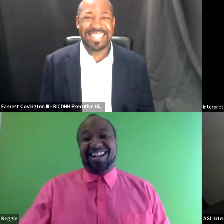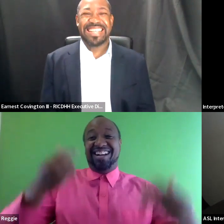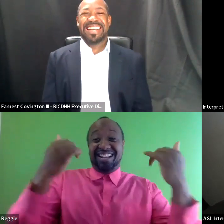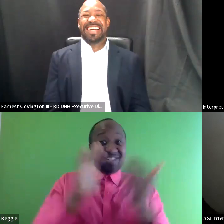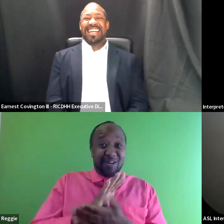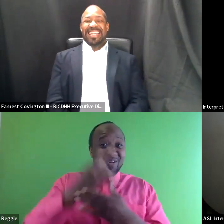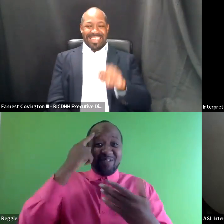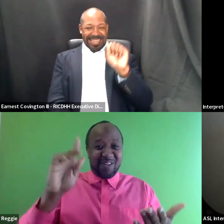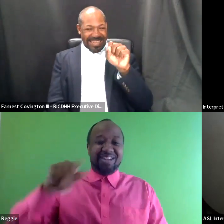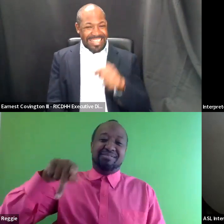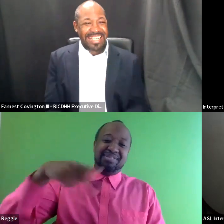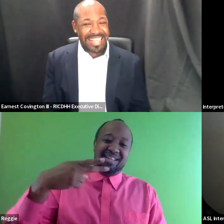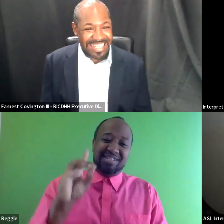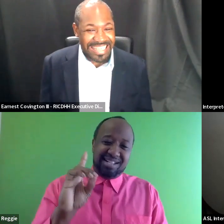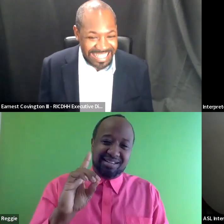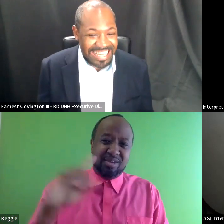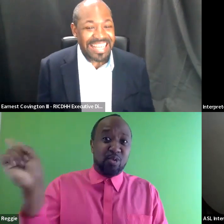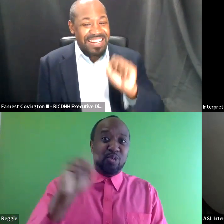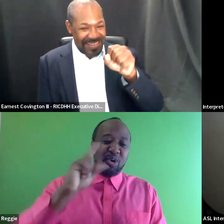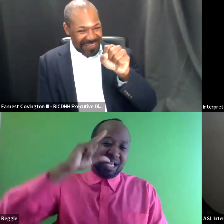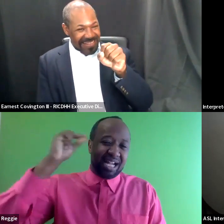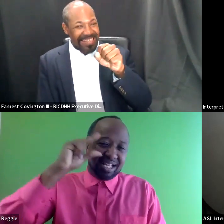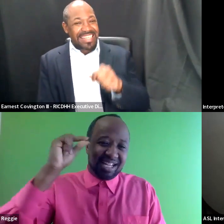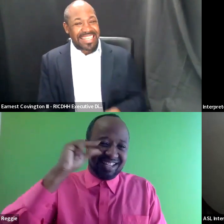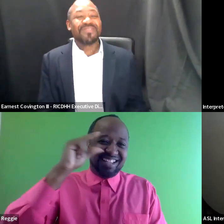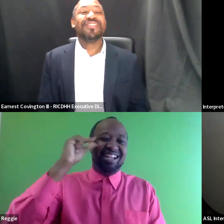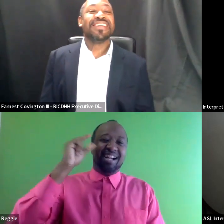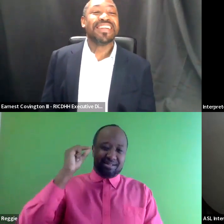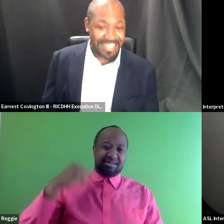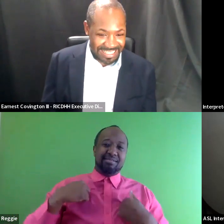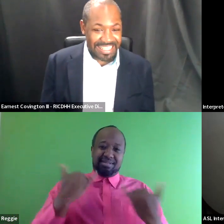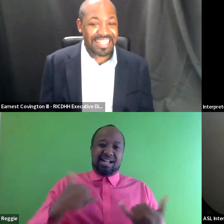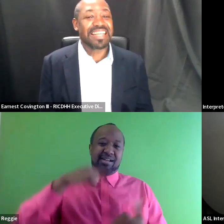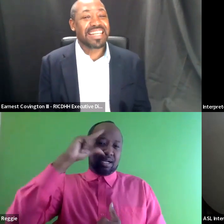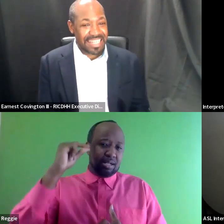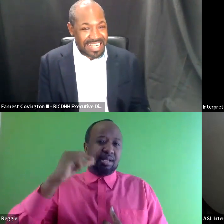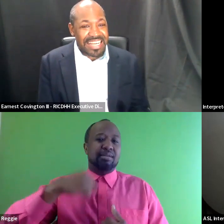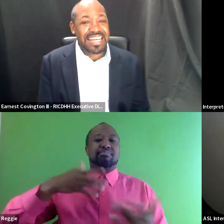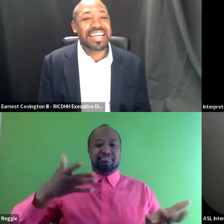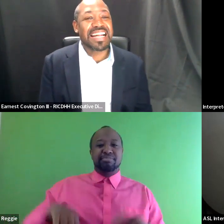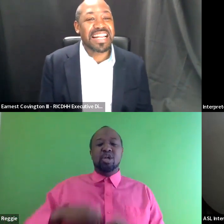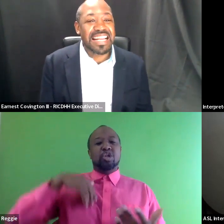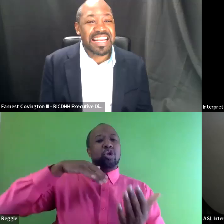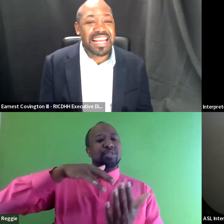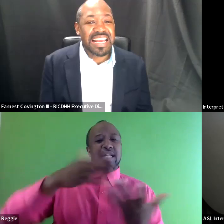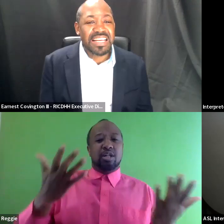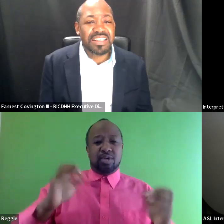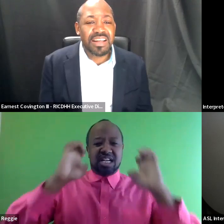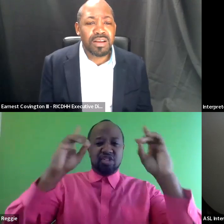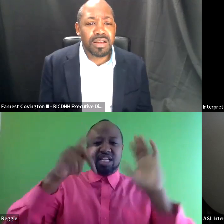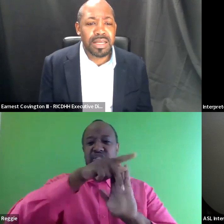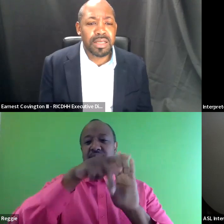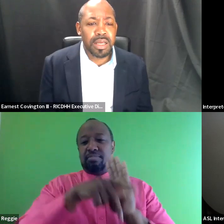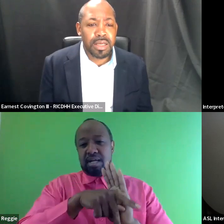So now I'm back in school for a living, I guess, because now I'm at Gallaudet pursuing my